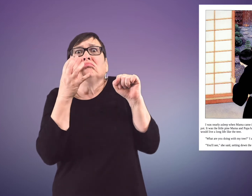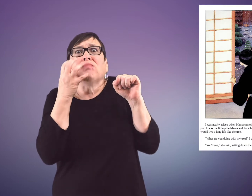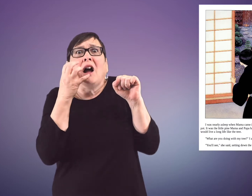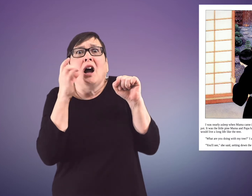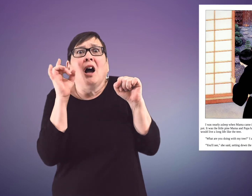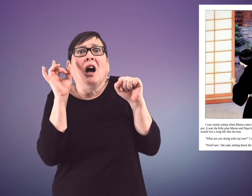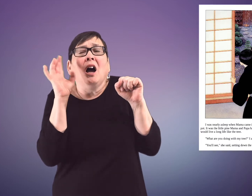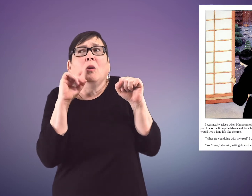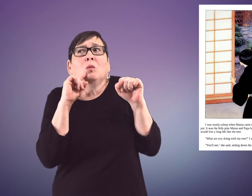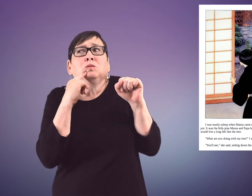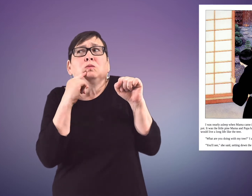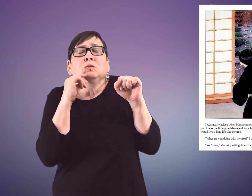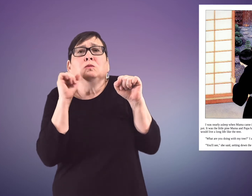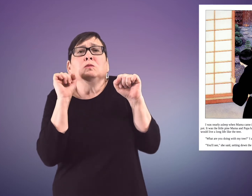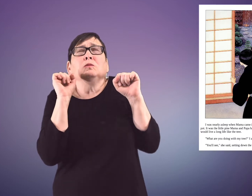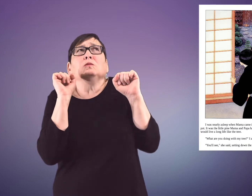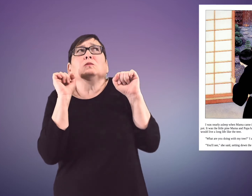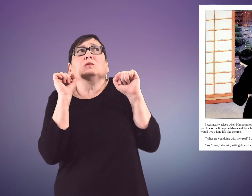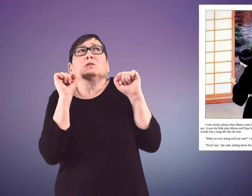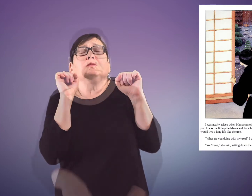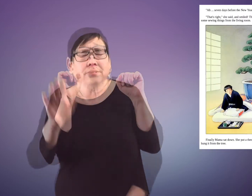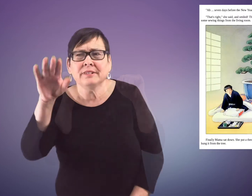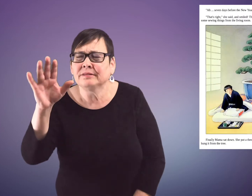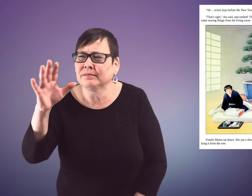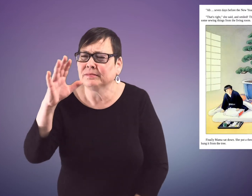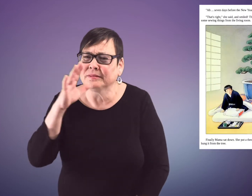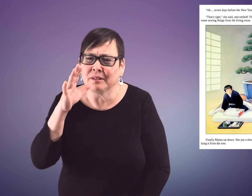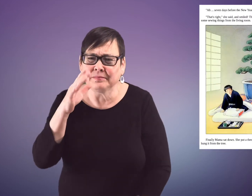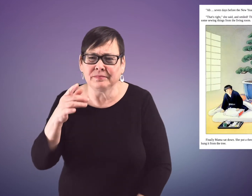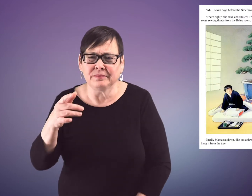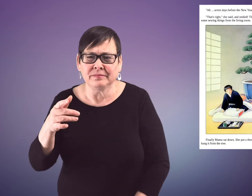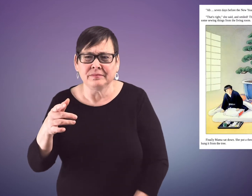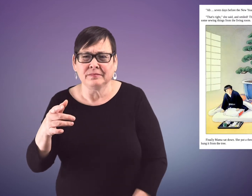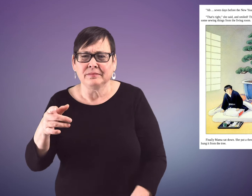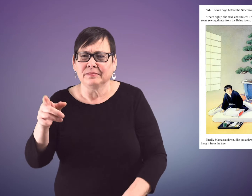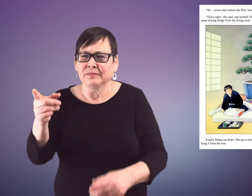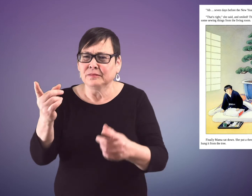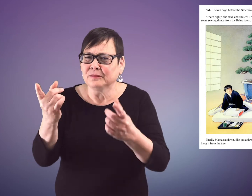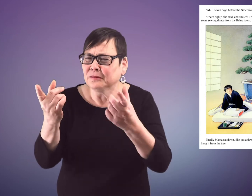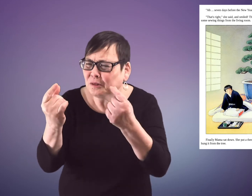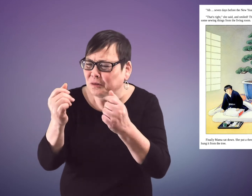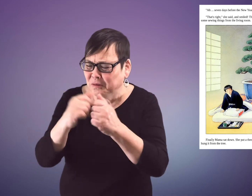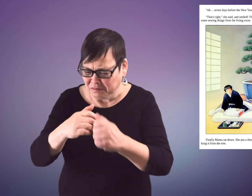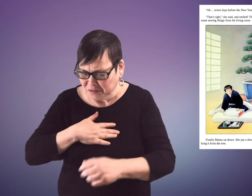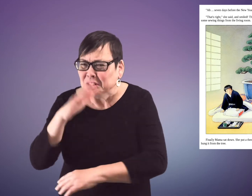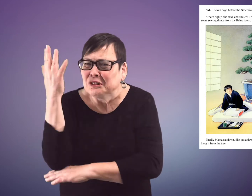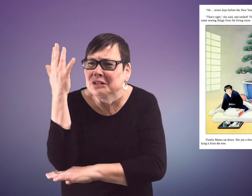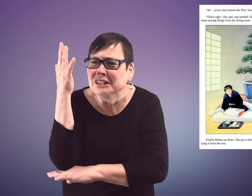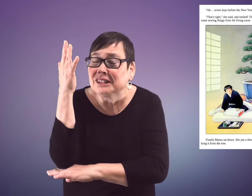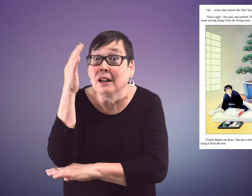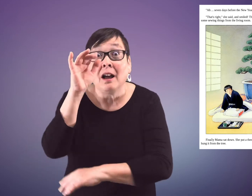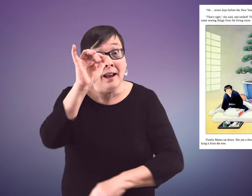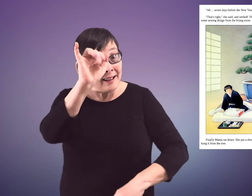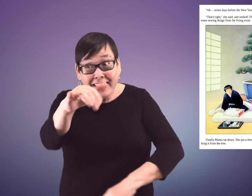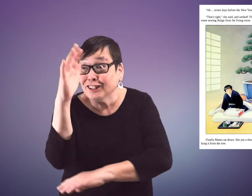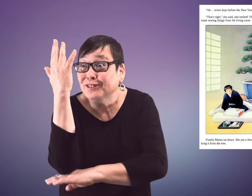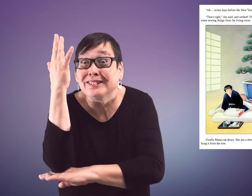She's really angry now, I thought. But why was she gardening in the snow? What was she doing with